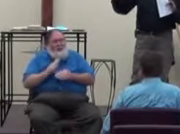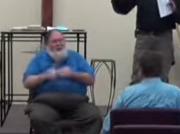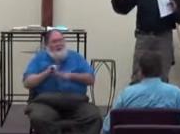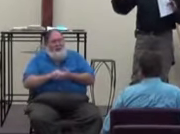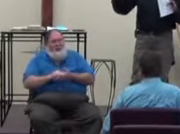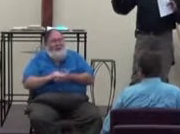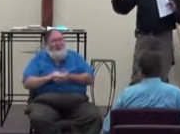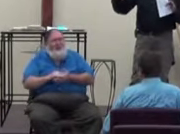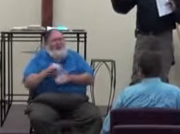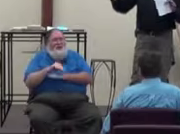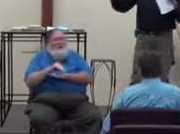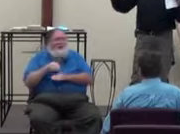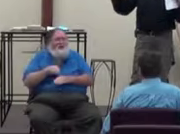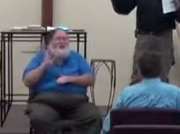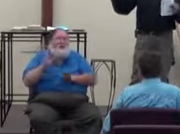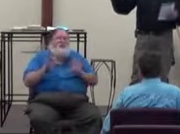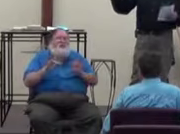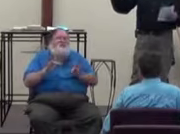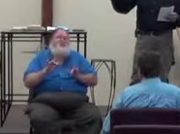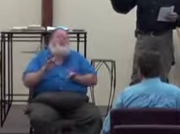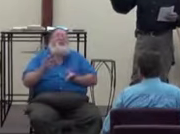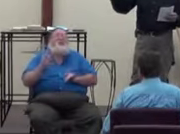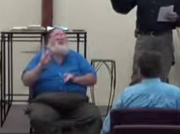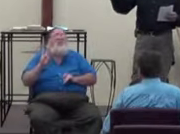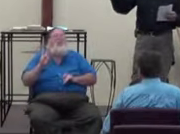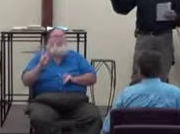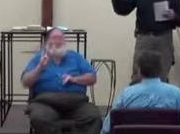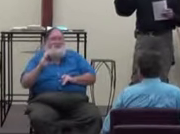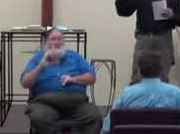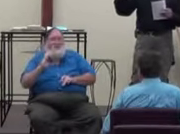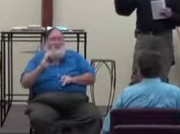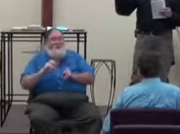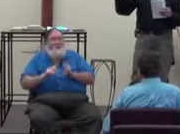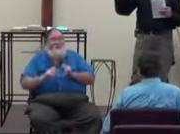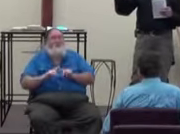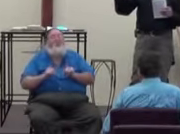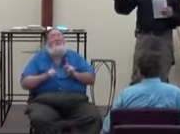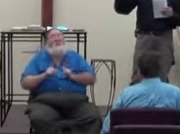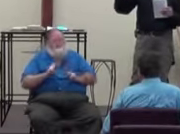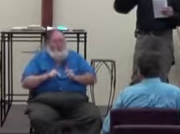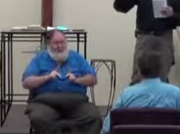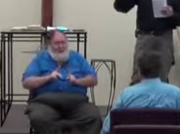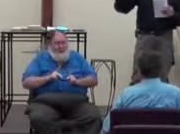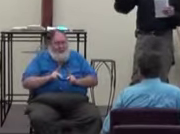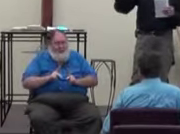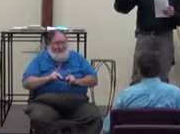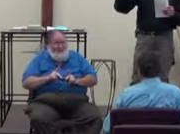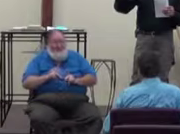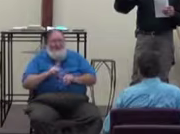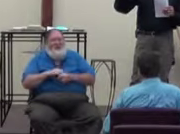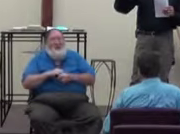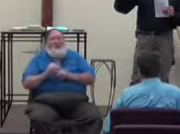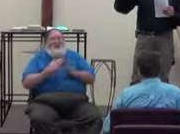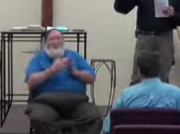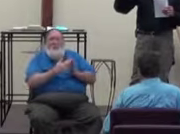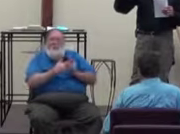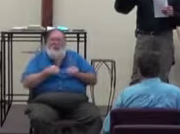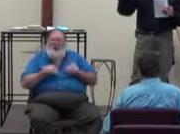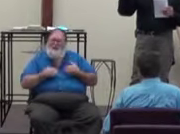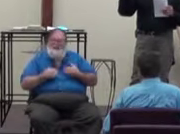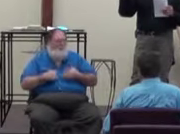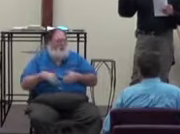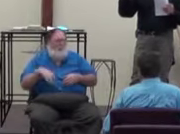with the gospel and what's going on in our community. We've got awesome speakers that have already agreed to